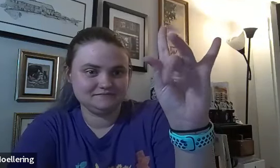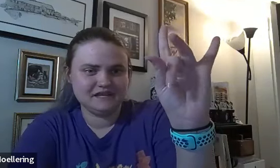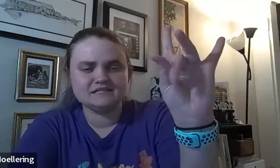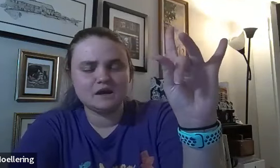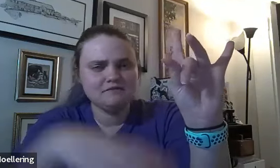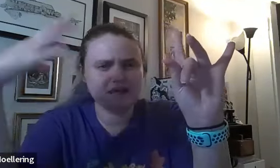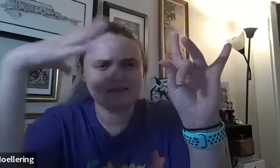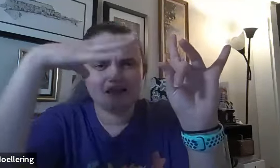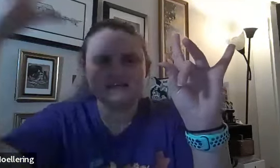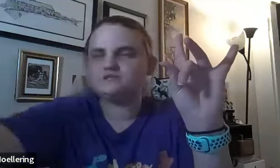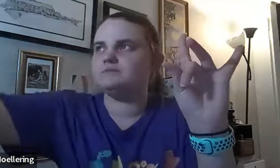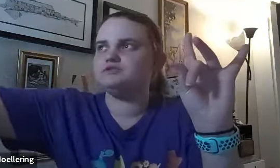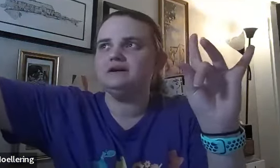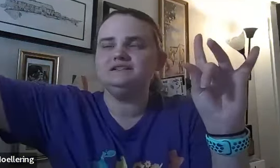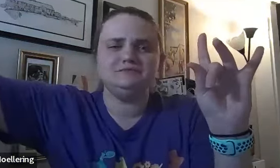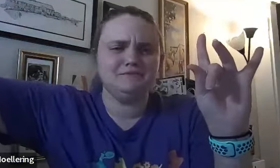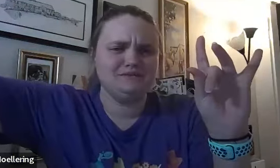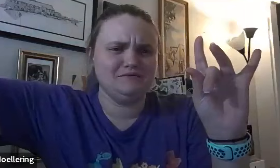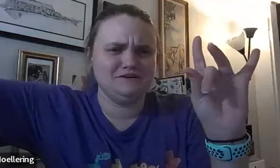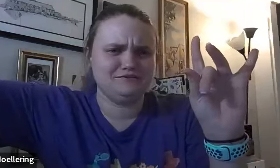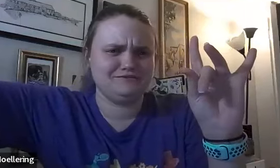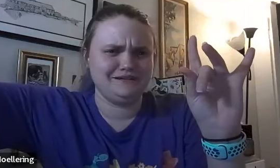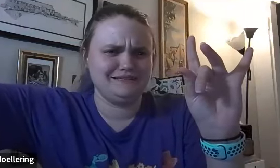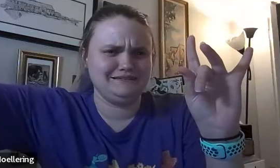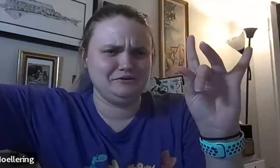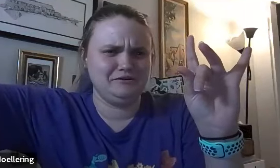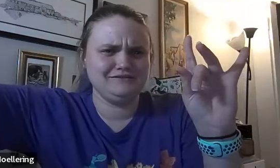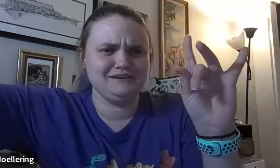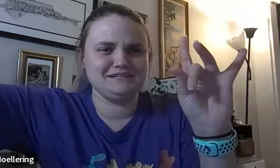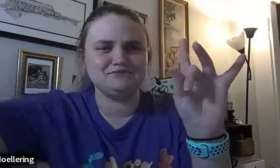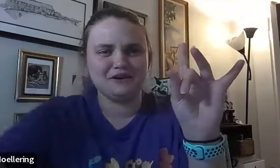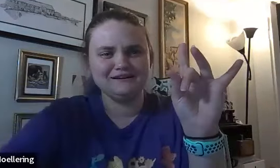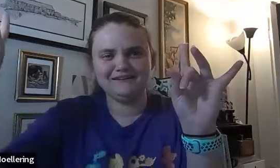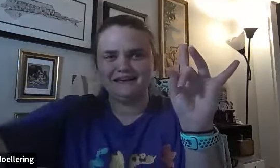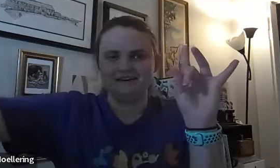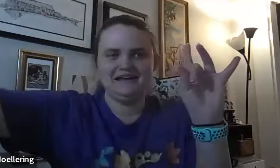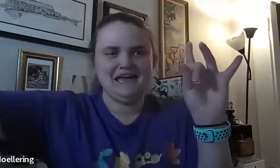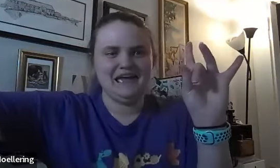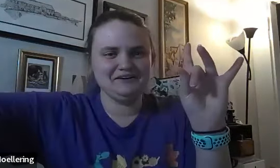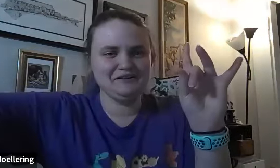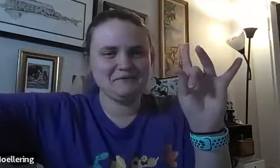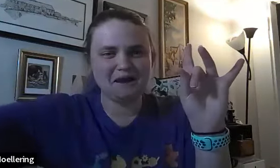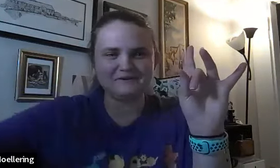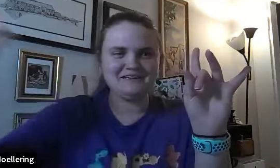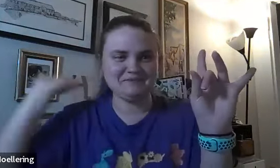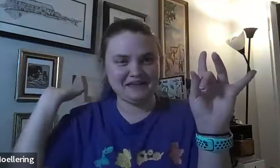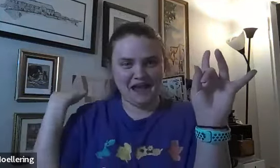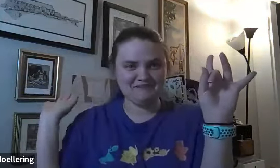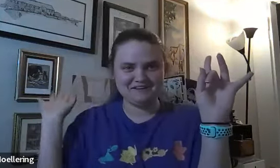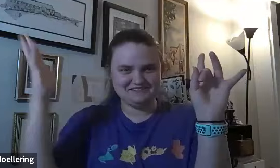And tell me if my lighting is where I'm trying to, my mom's got one of those fancy little light things, and I'm trying to like angle it properly, but like I'm not used to